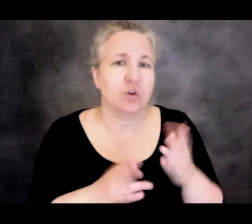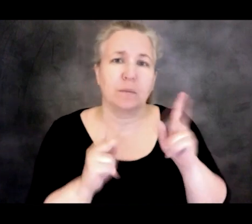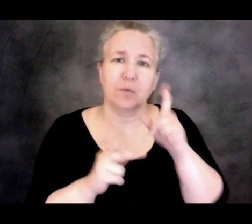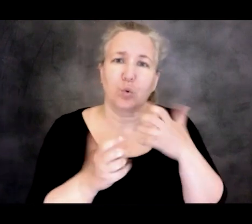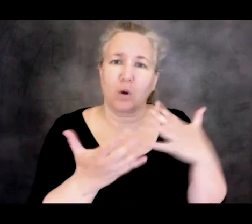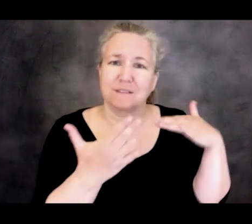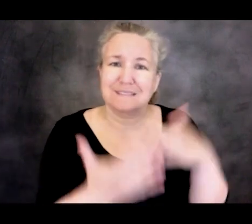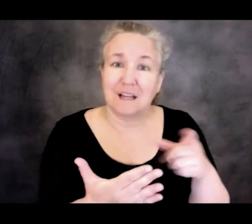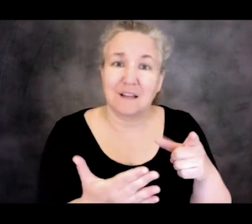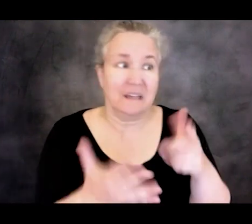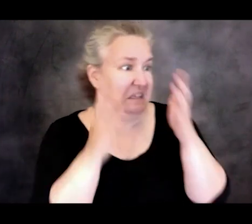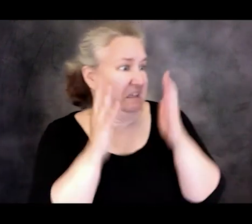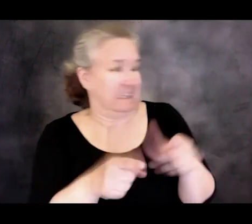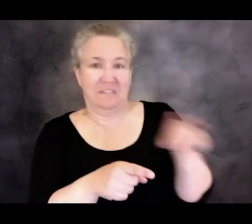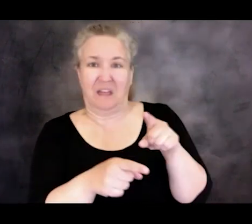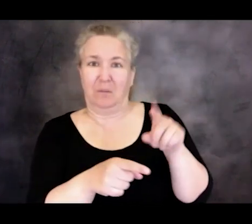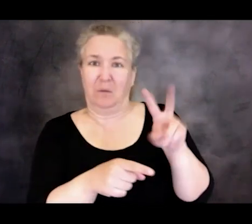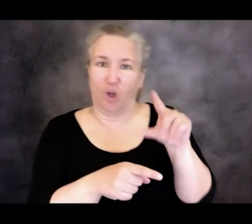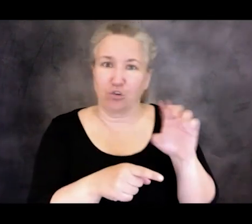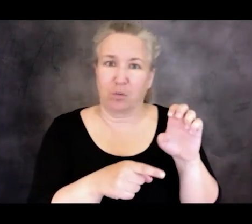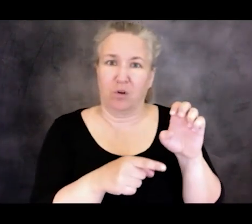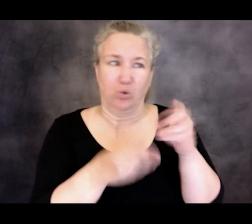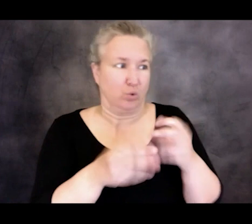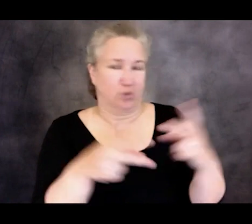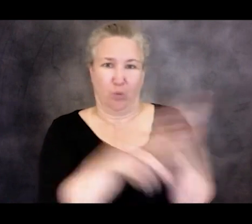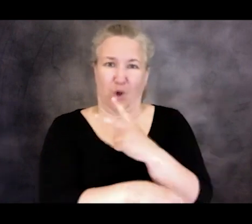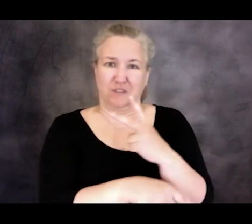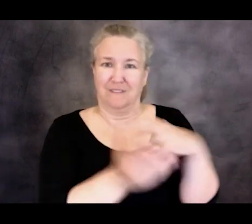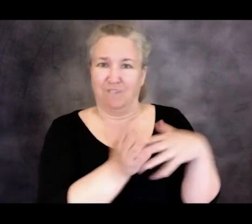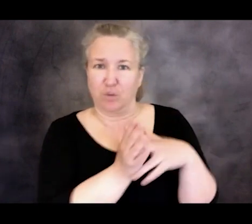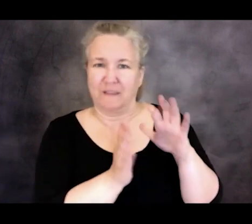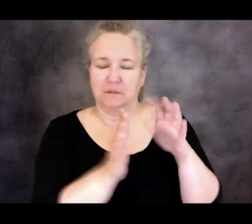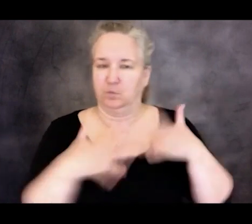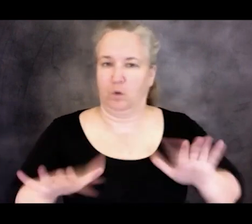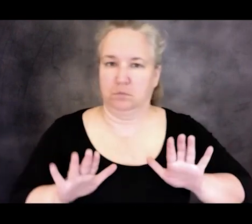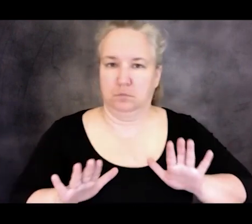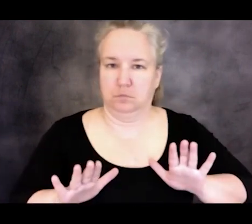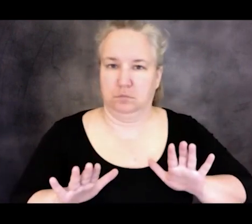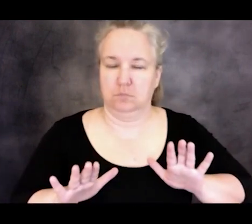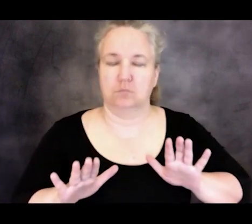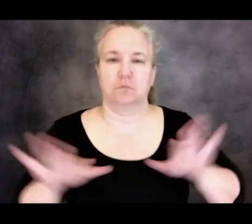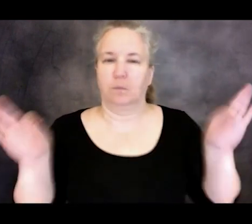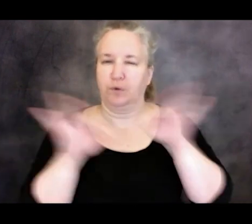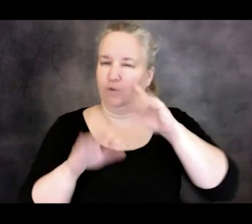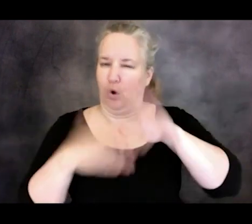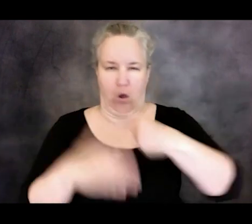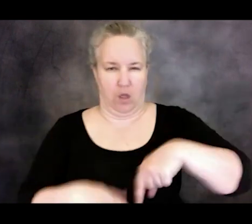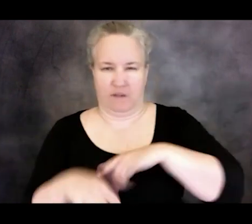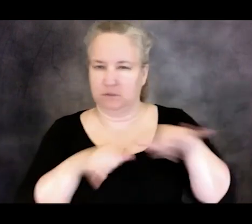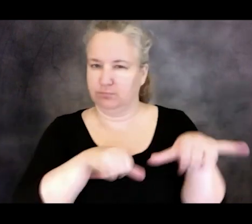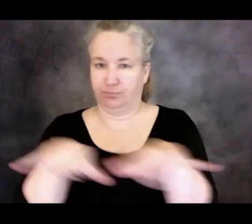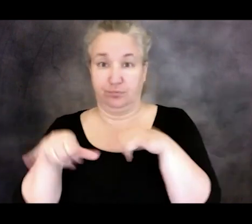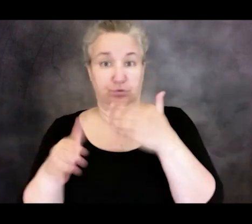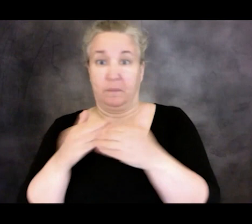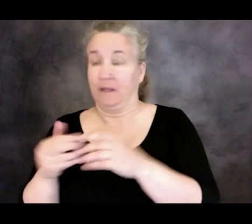we don't exacerbate vulnerability. And so it's very important for all of us, whether we're teaching in a classroom, whether